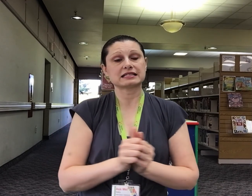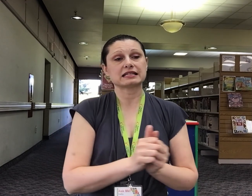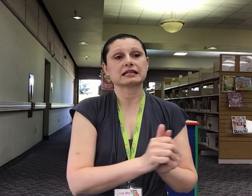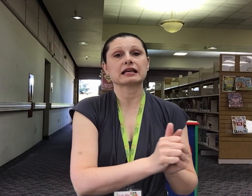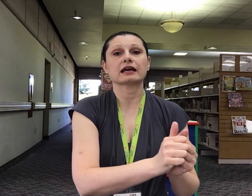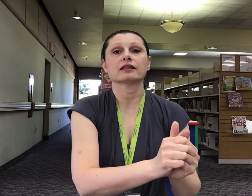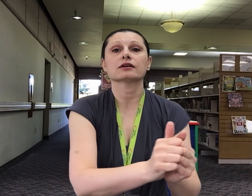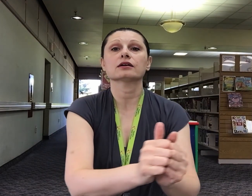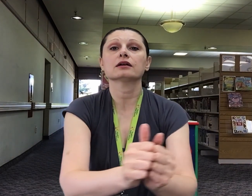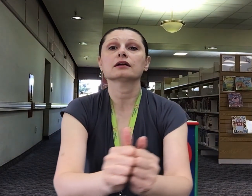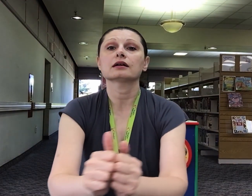together,